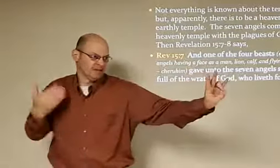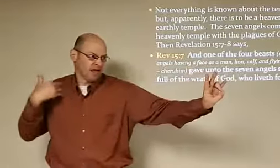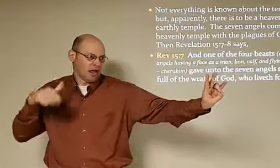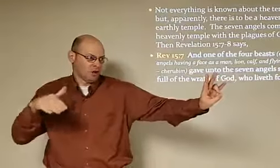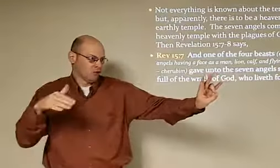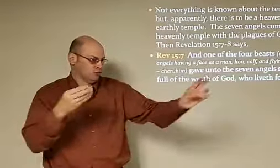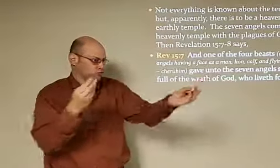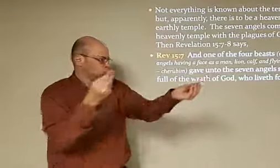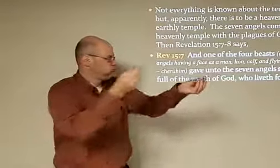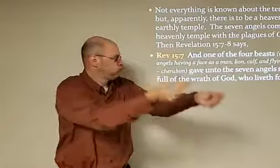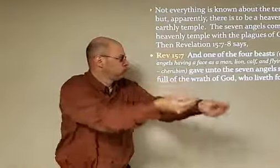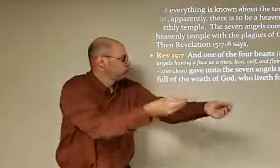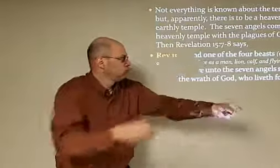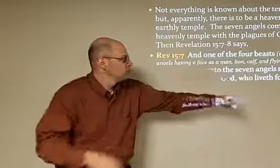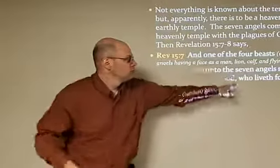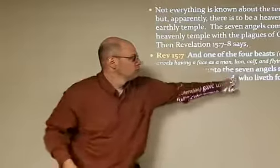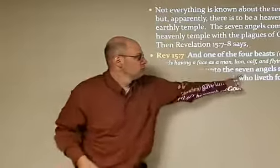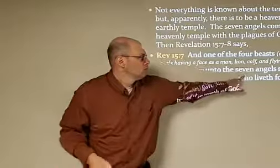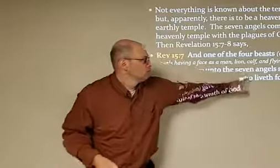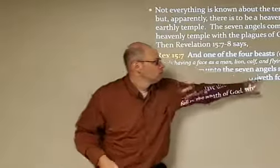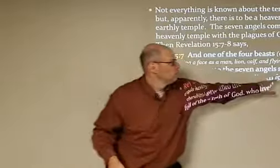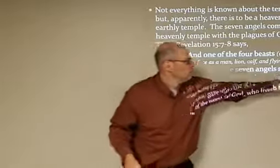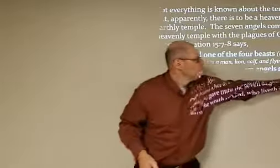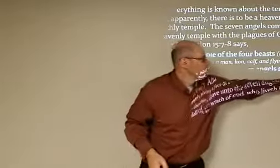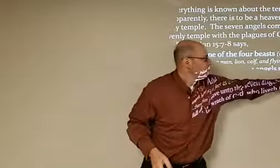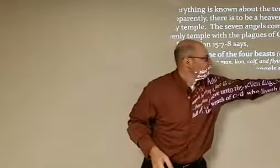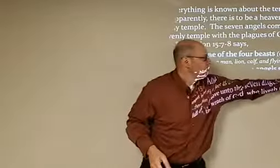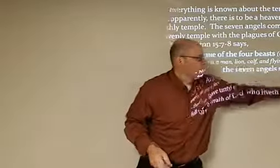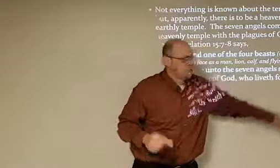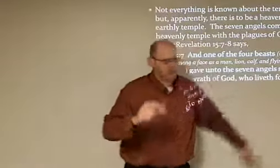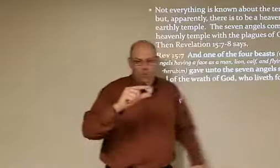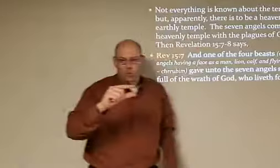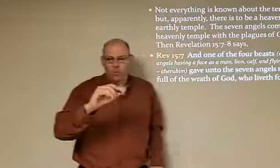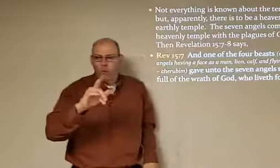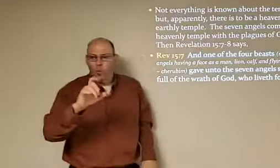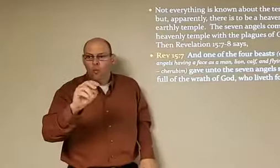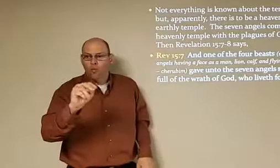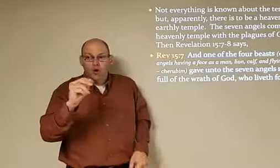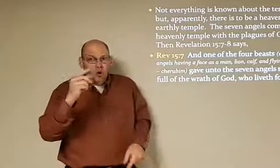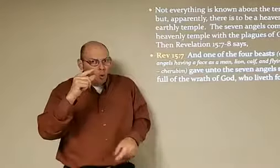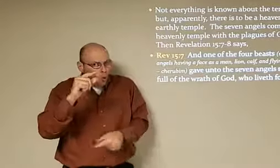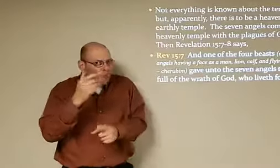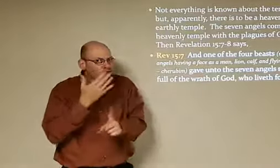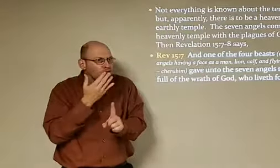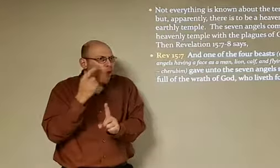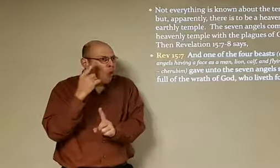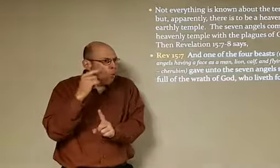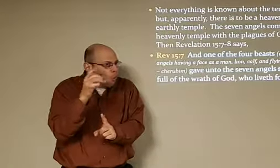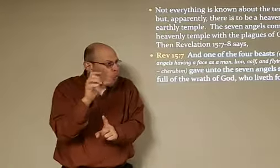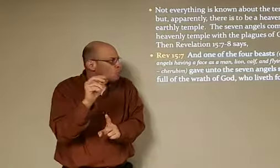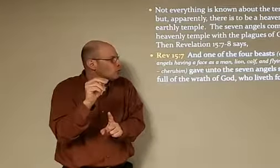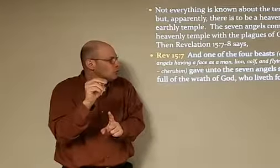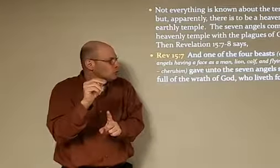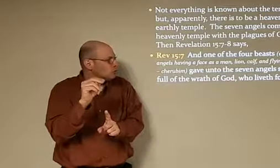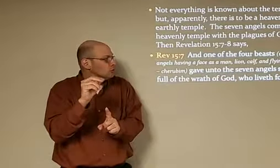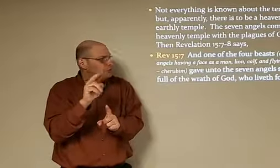Continuing with verse 7 here, it says, gave unto the seven angels seven golden vials full of the